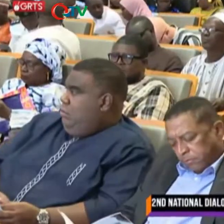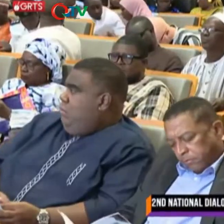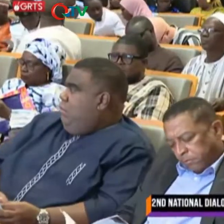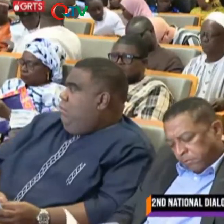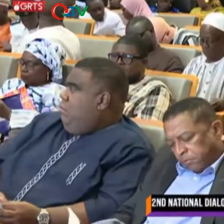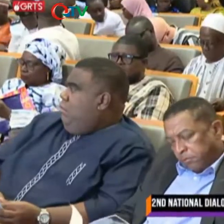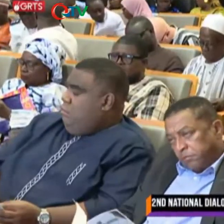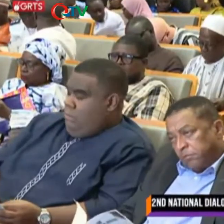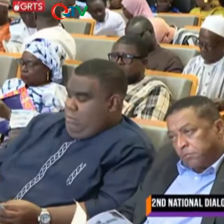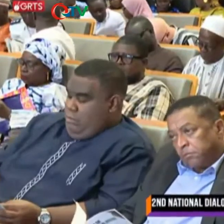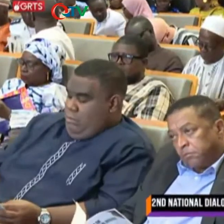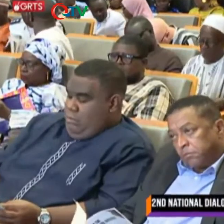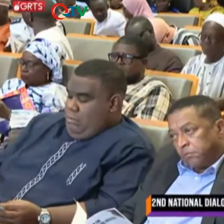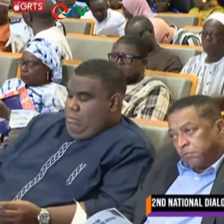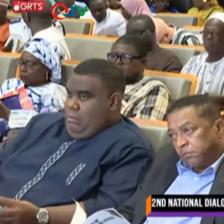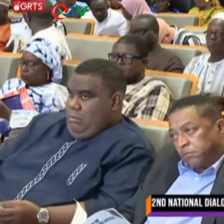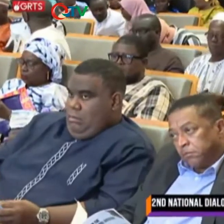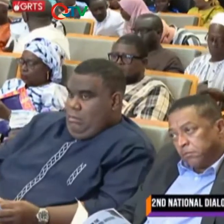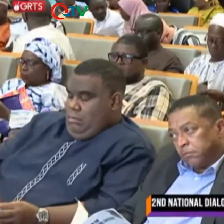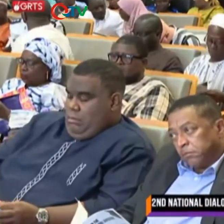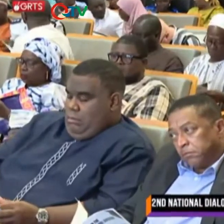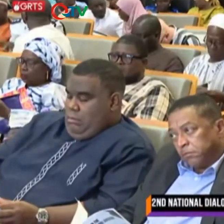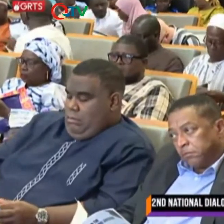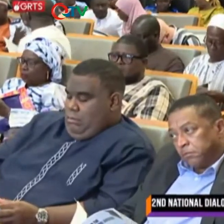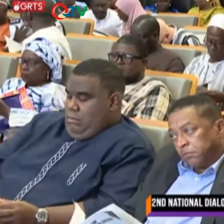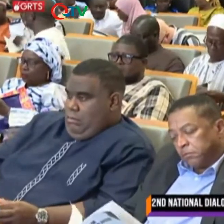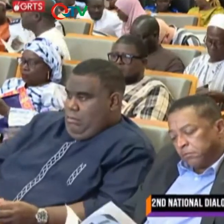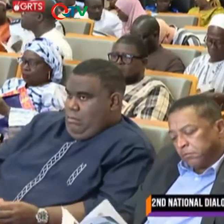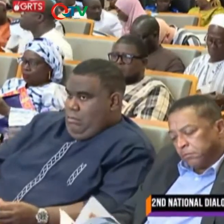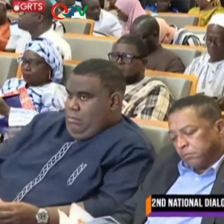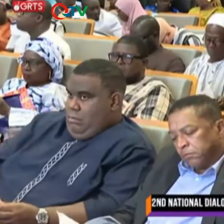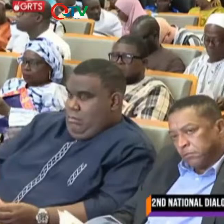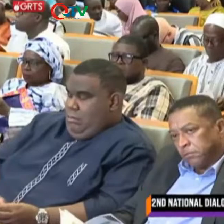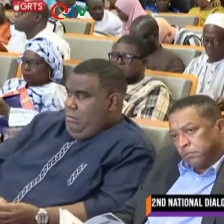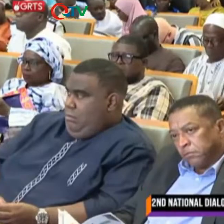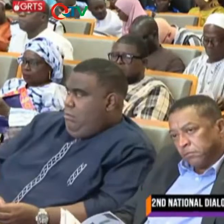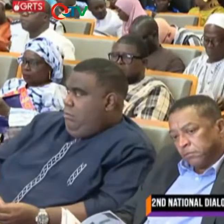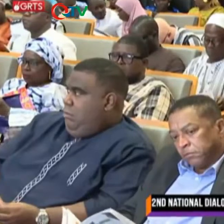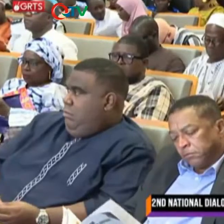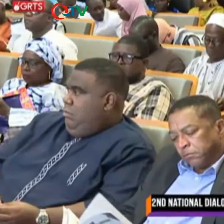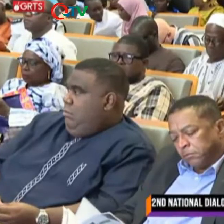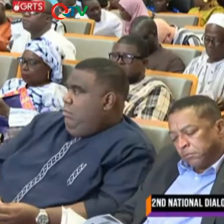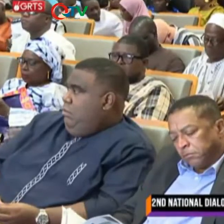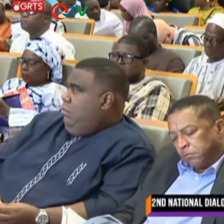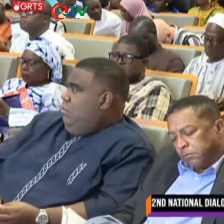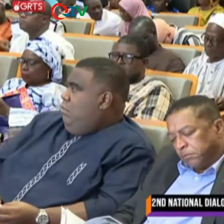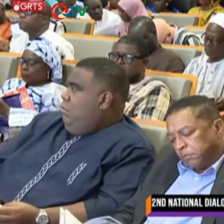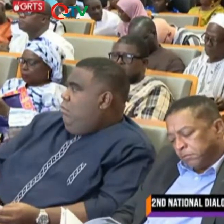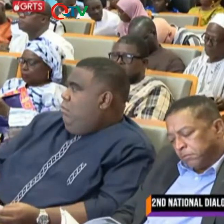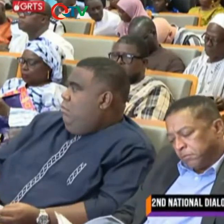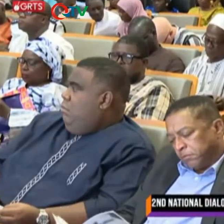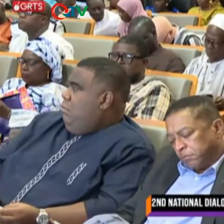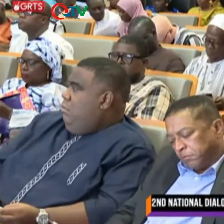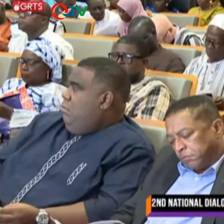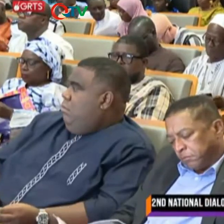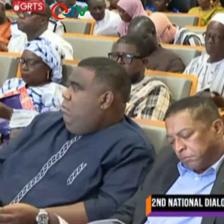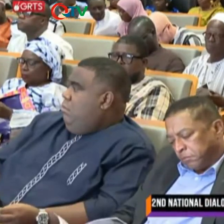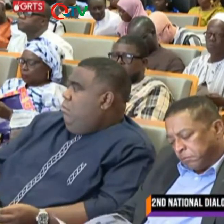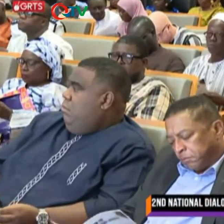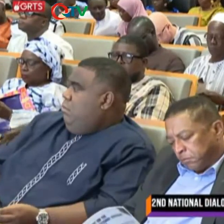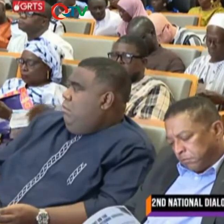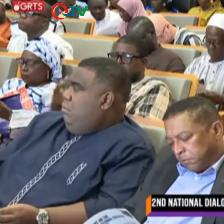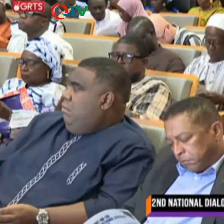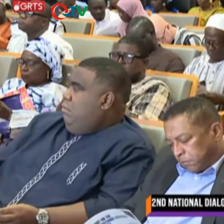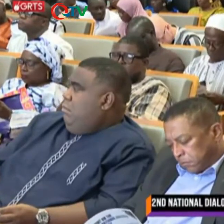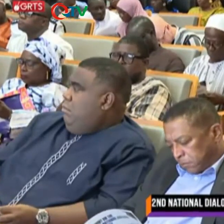Thank you so much, Lord Chief Justice of the Gambia, and that's the beauty. As I was taking intergenerational dialogue, you've seen it,